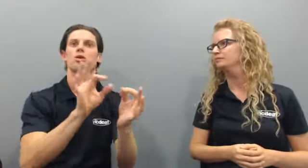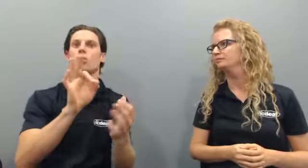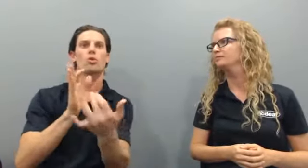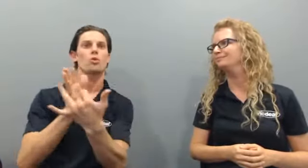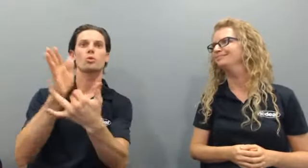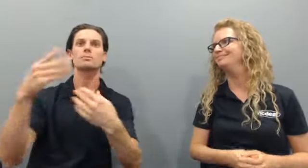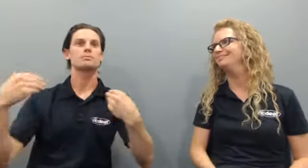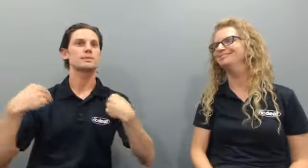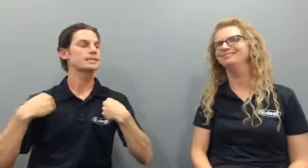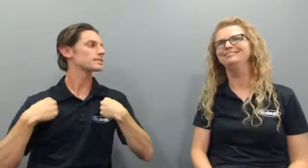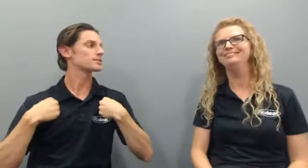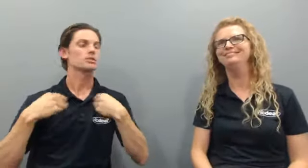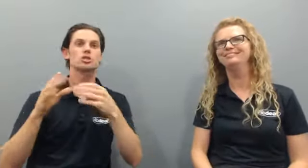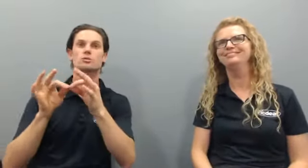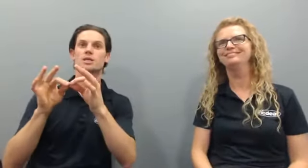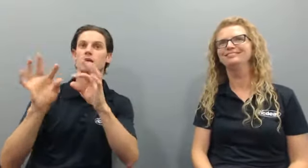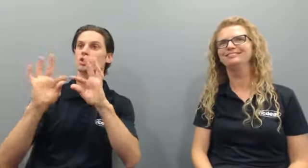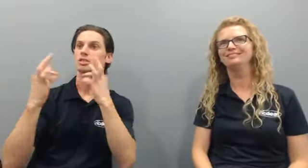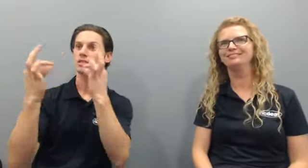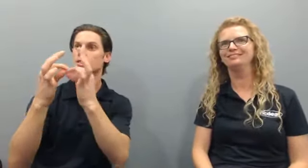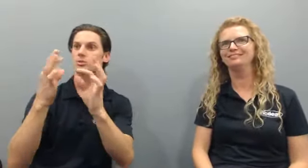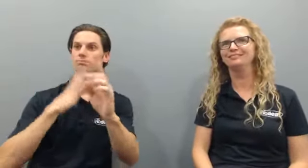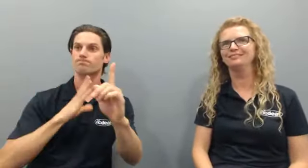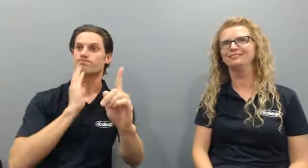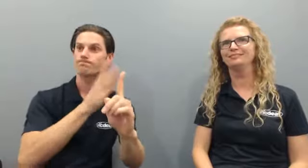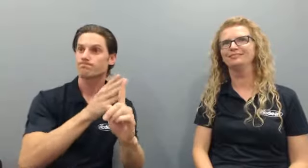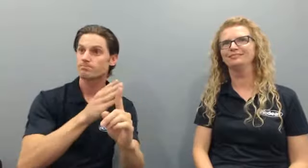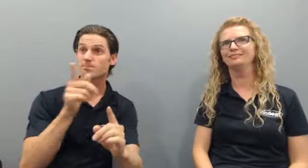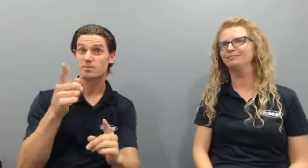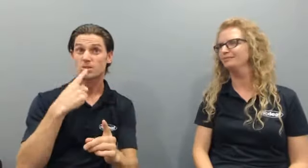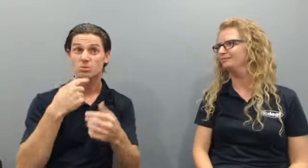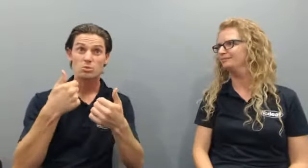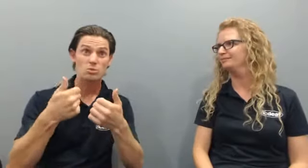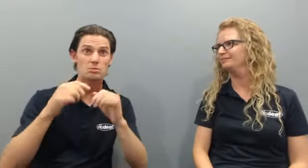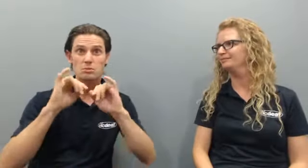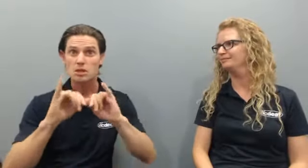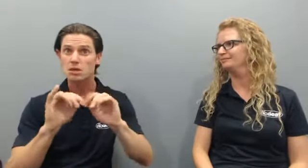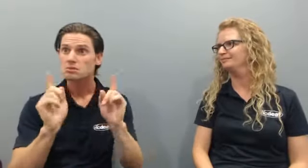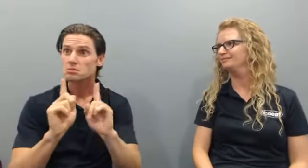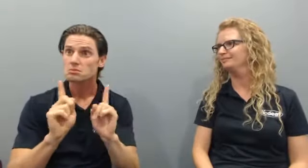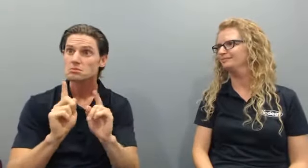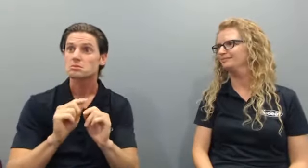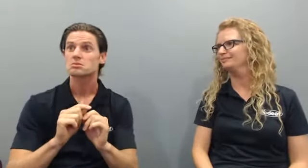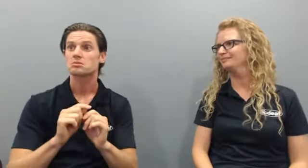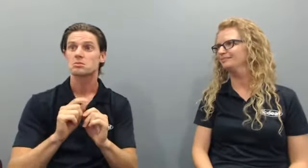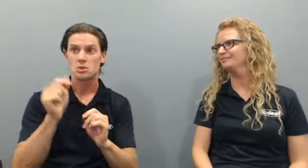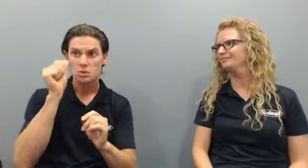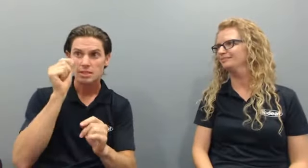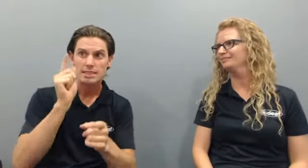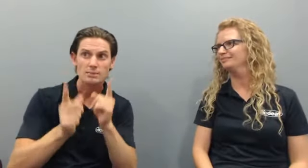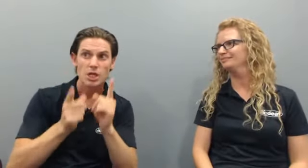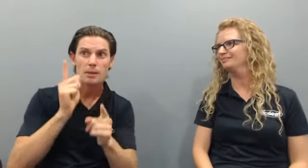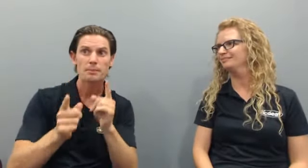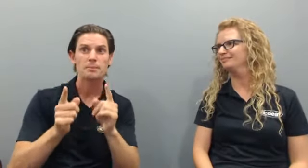Sometimes you want to book interpreters directly. You don't want to go through agencies. Is that, someone's asking me, is that a good thing or a bad thing?